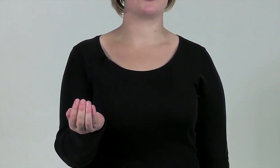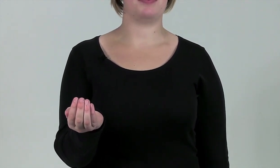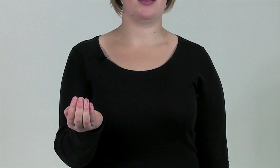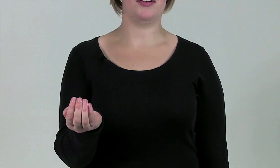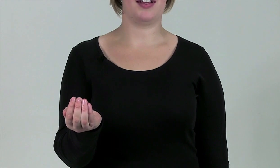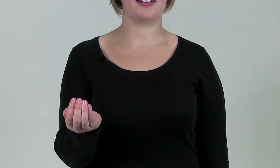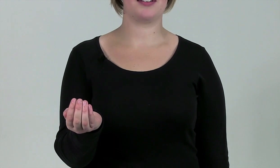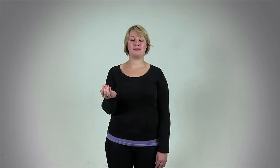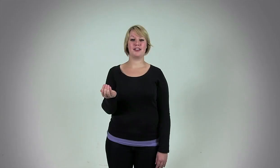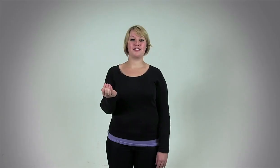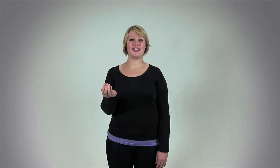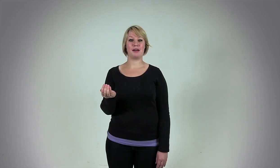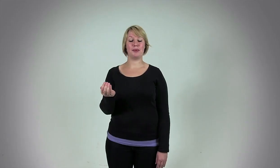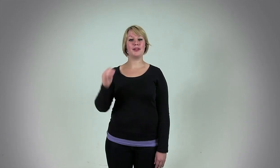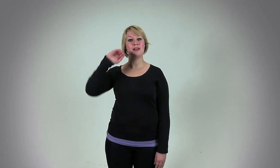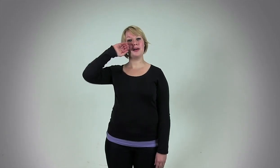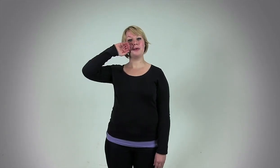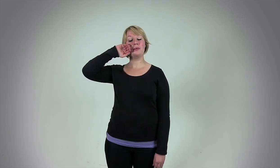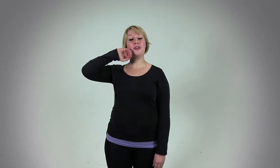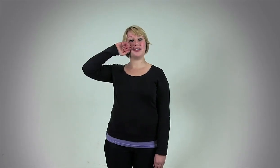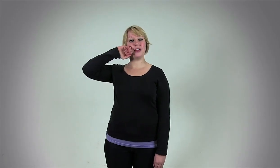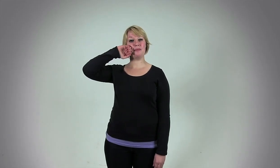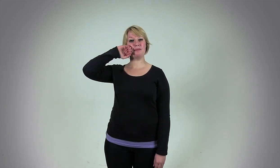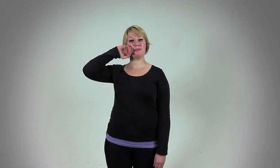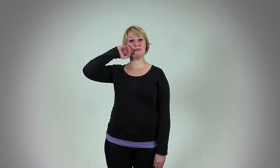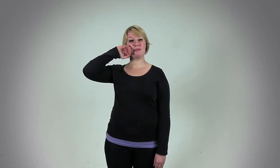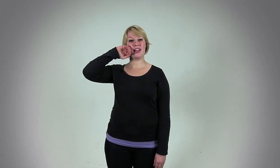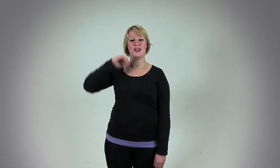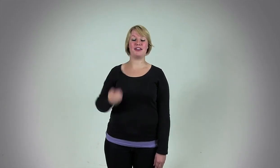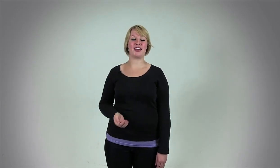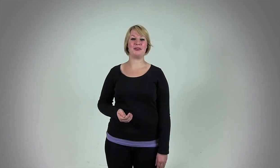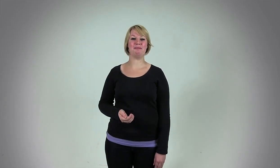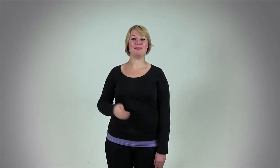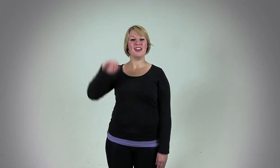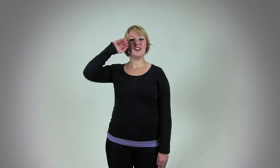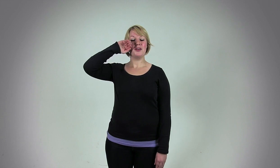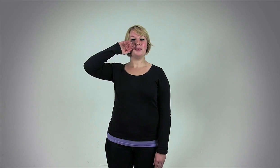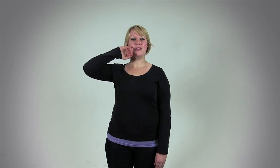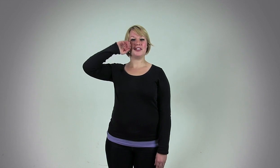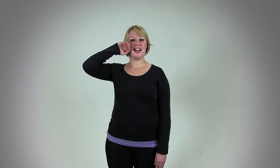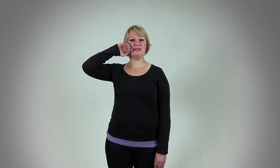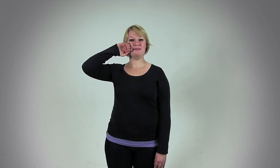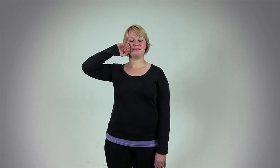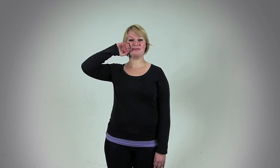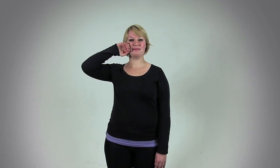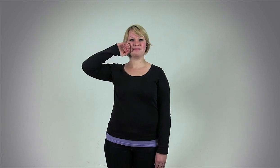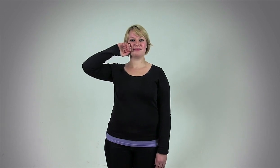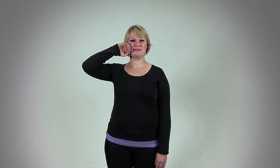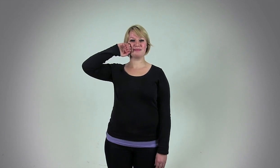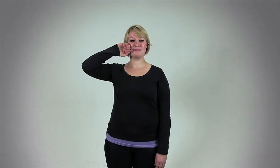be in contact. For example, water. Now you have a go. Water.